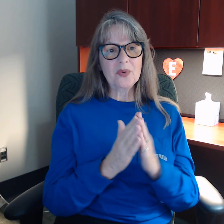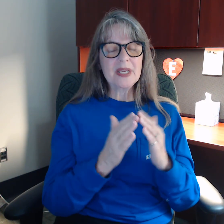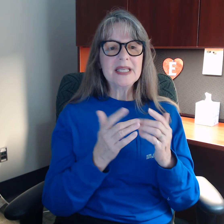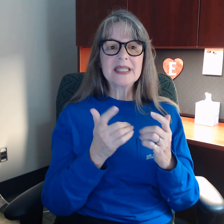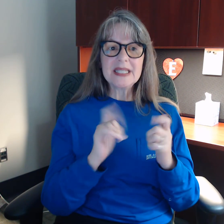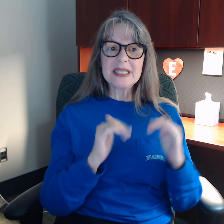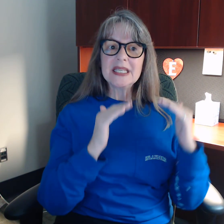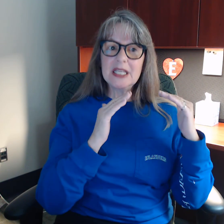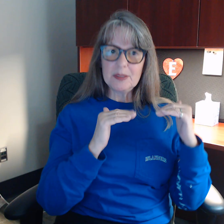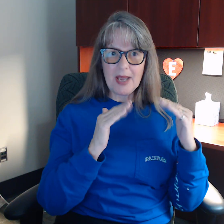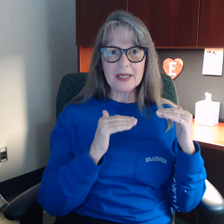is this expected?